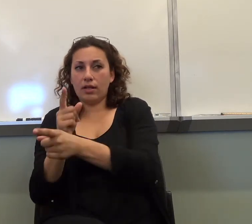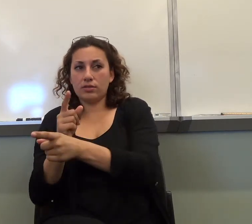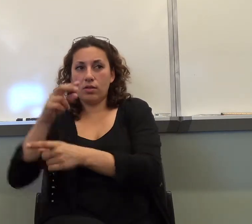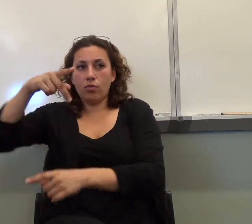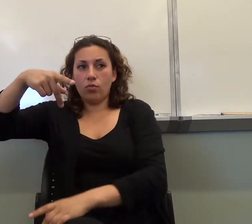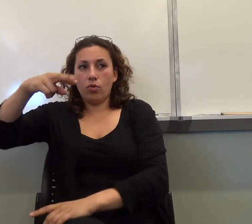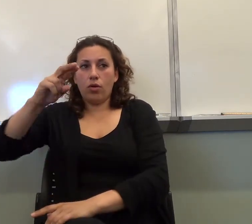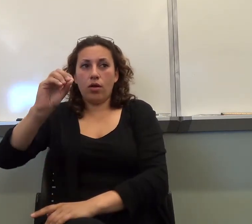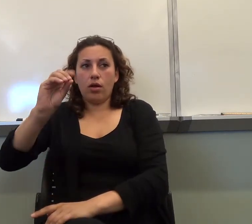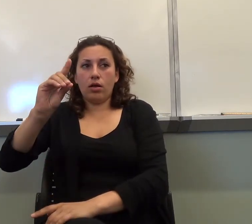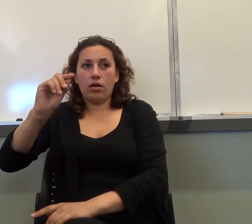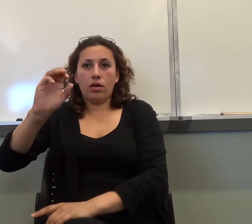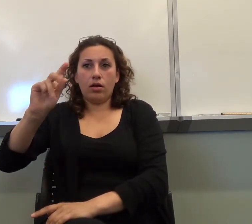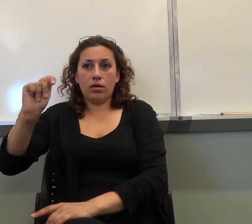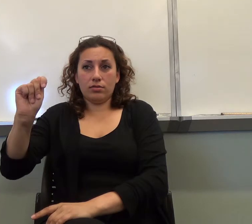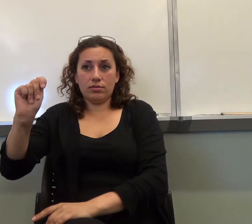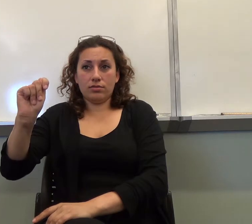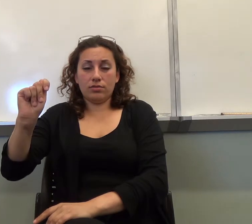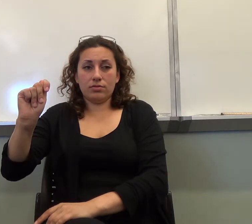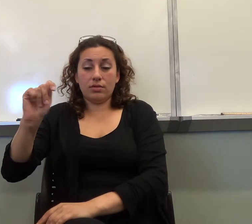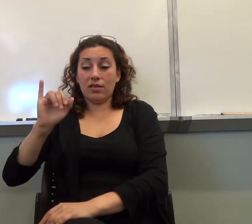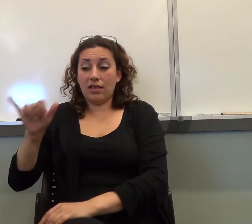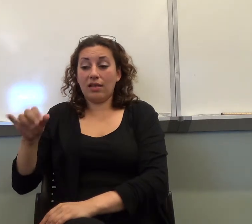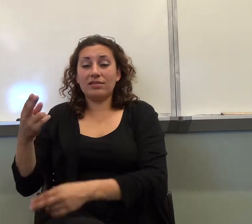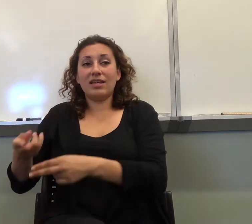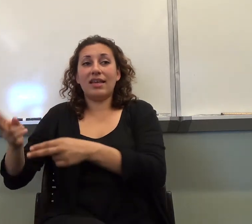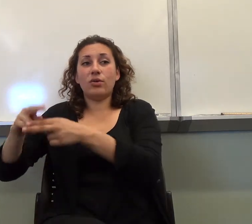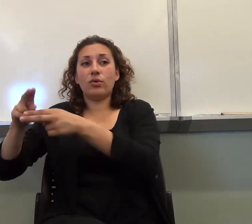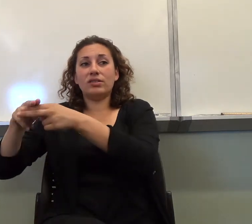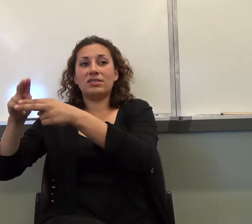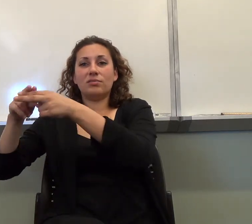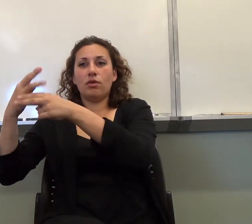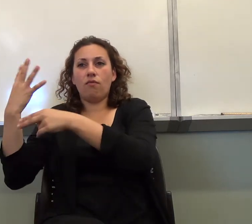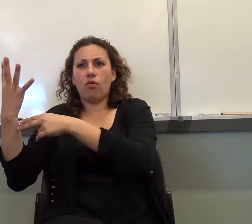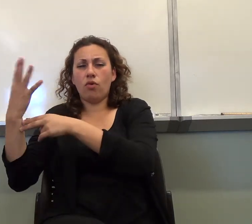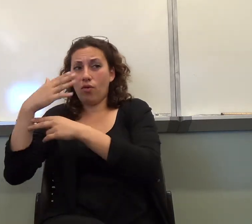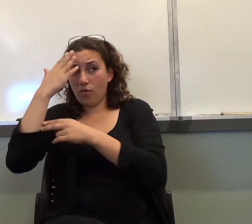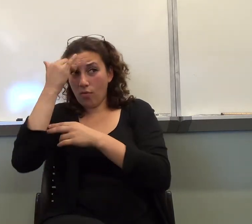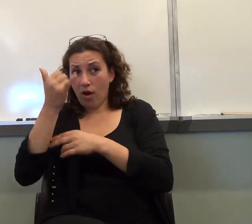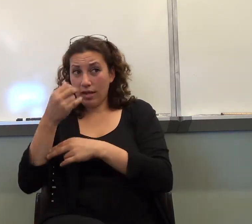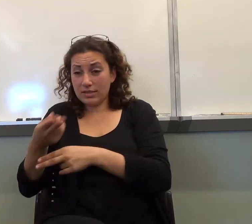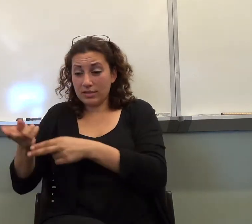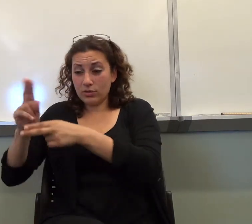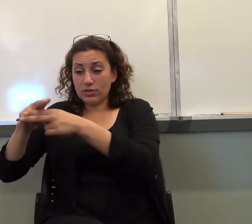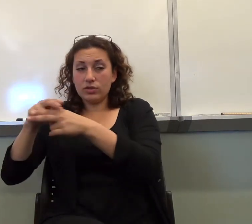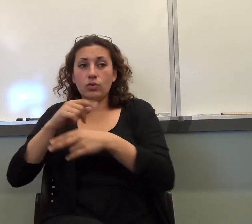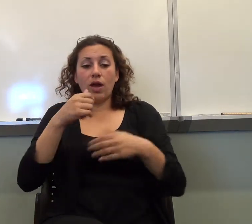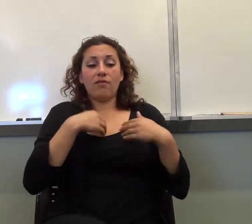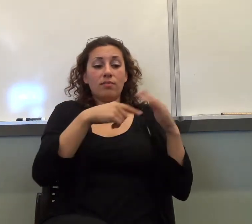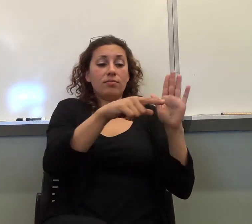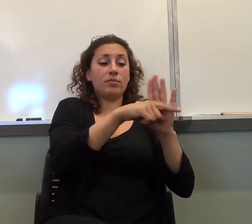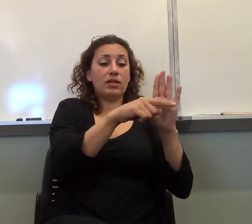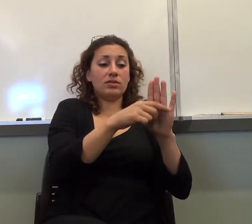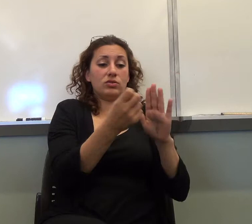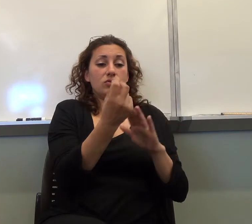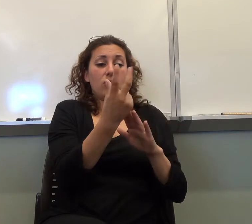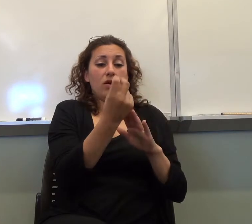increasing by 4. Why is it increasing? Because you're going from a minus 12 up to a minus 8. Think